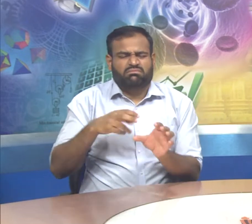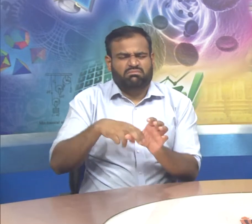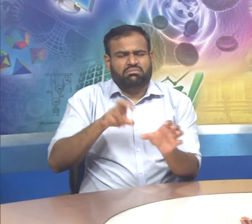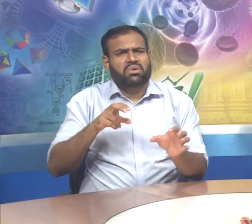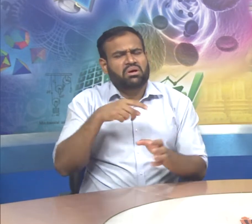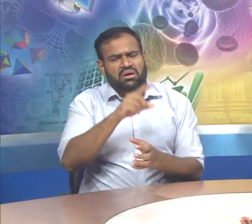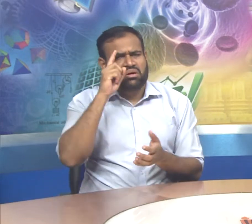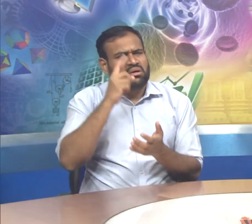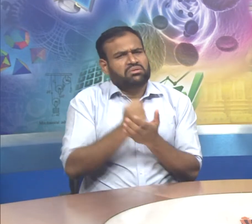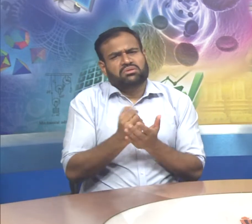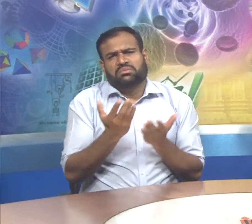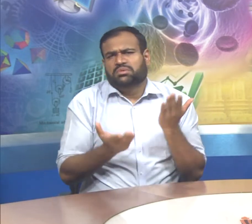term.